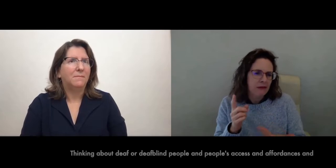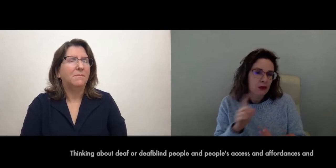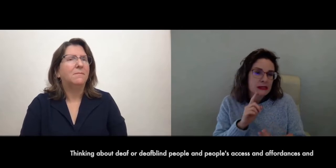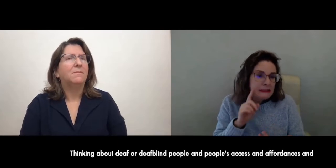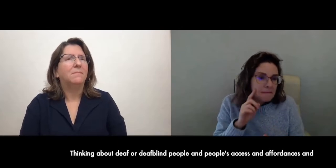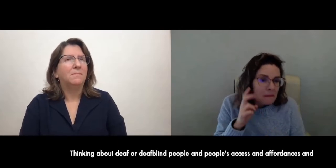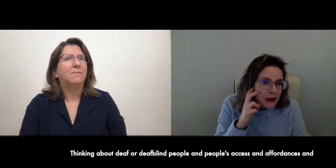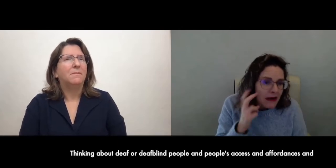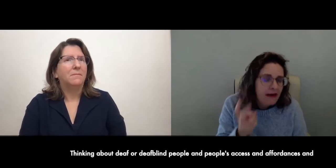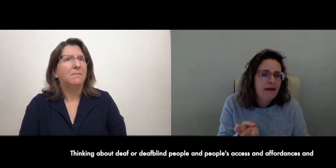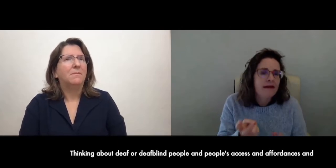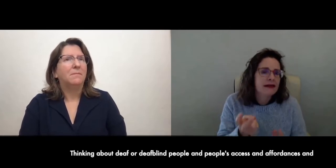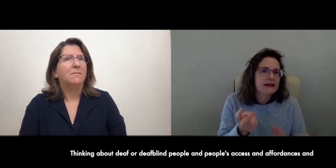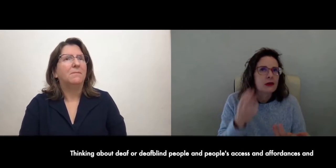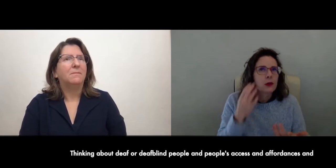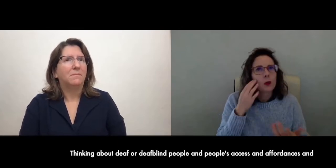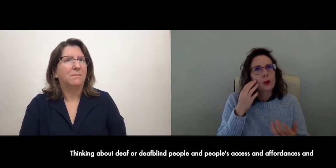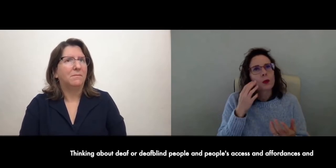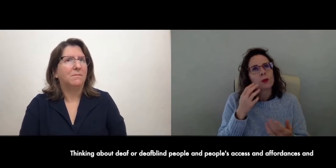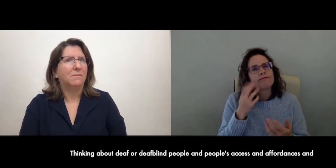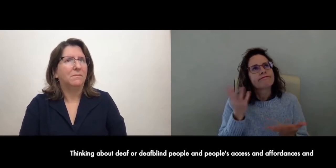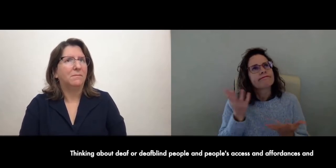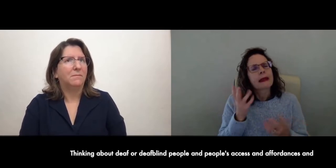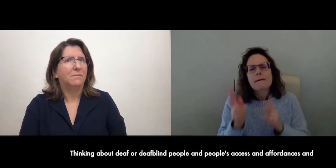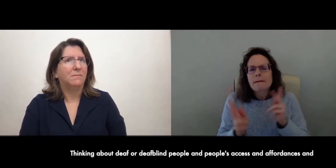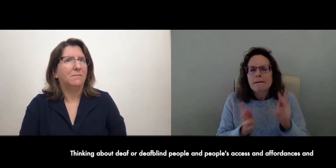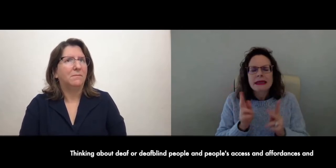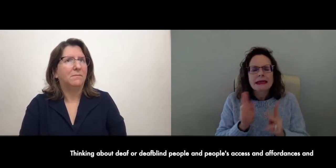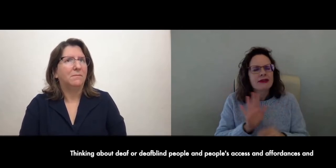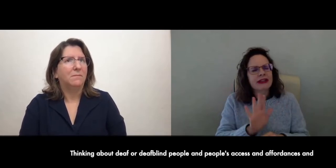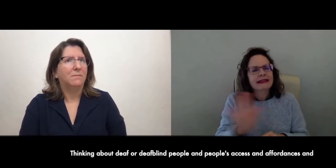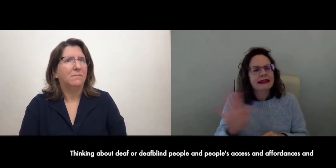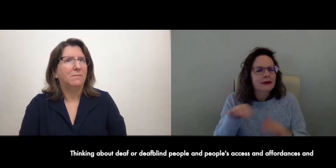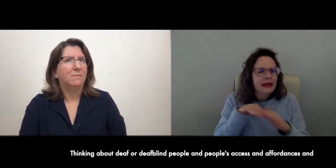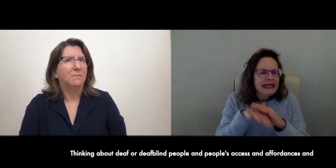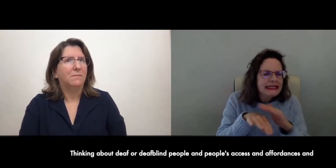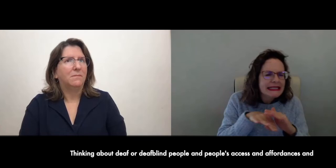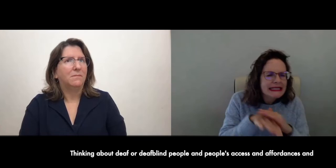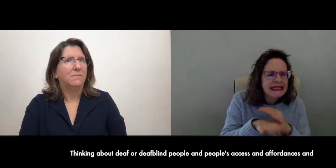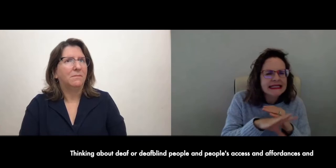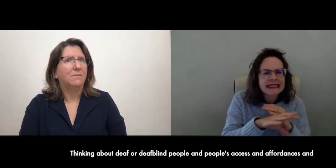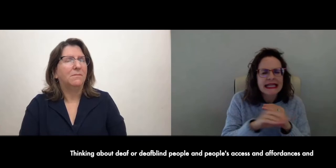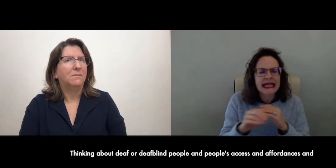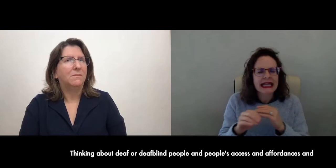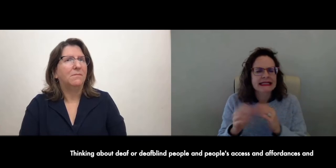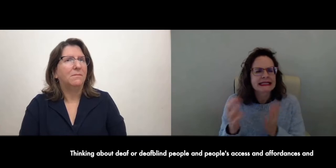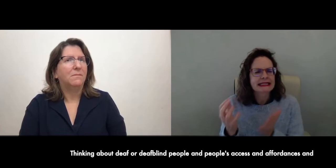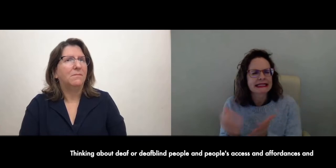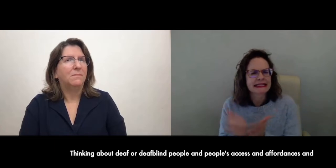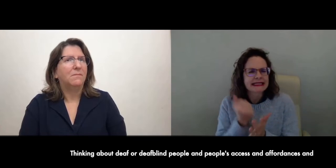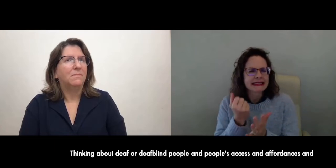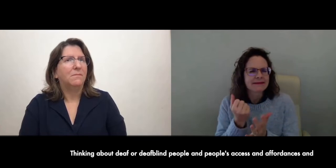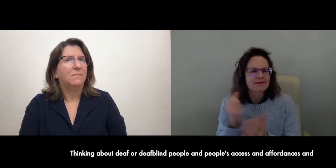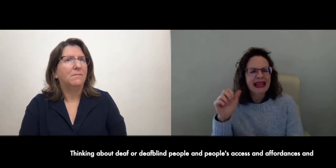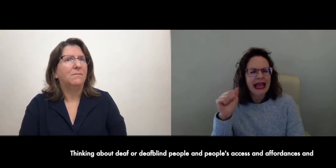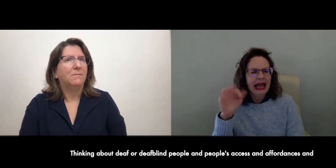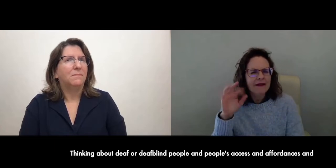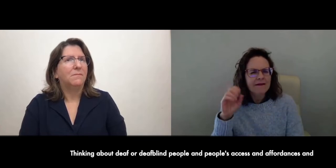Thinking about deaf or deaf-blind people and people's access and affordances, and